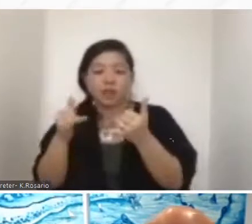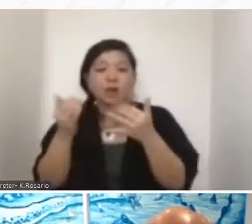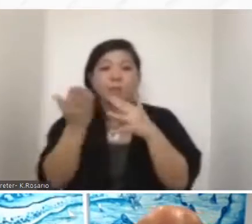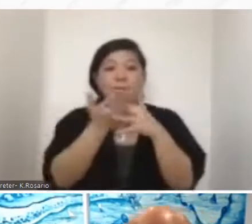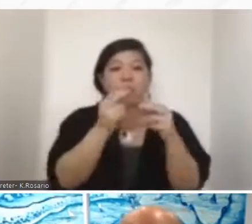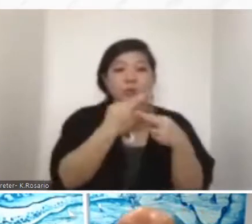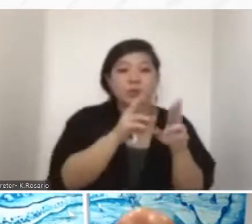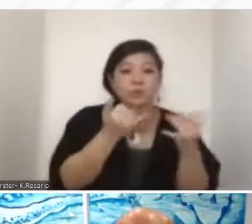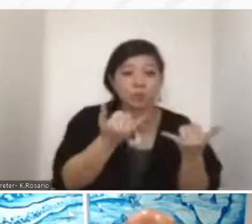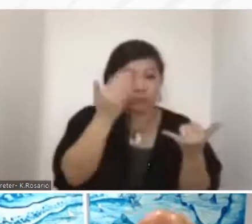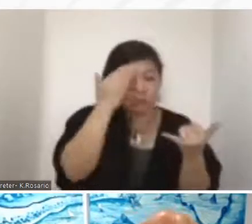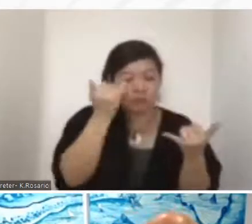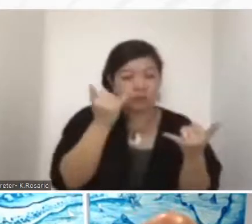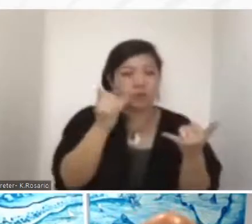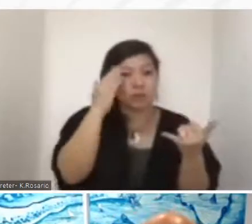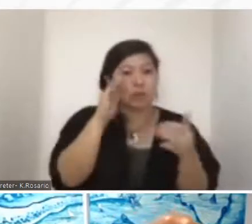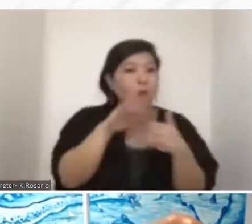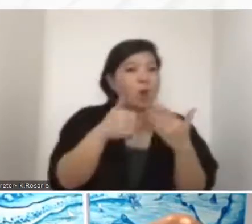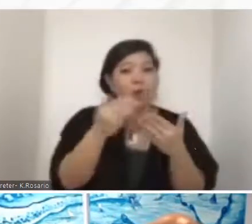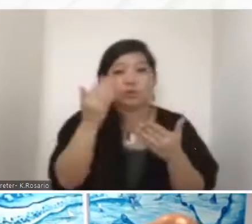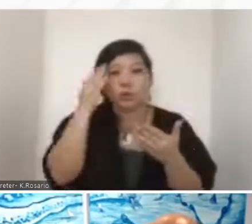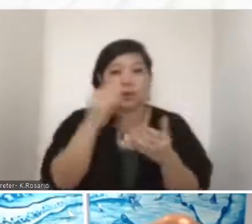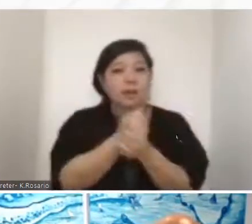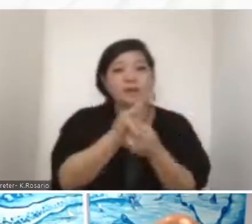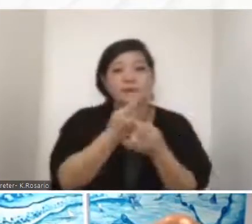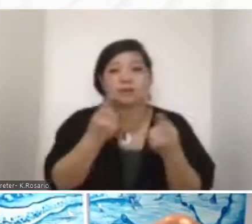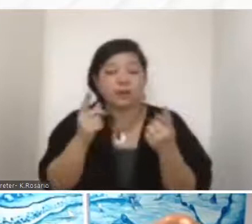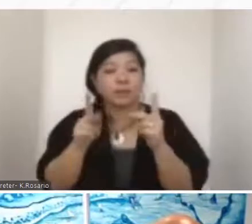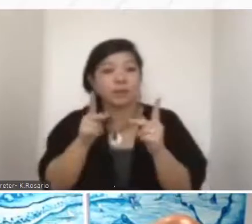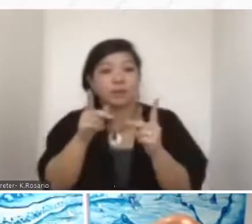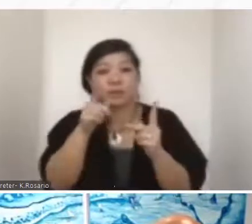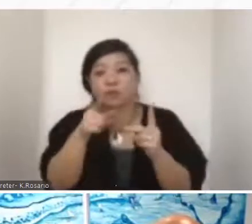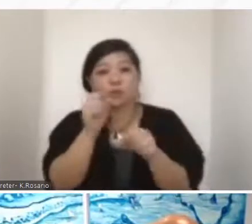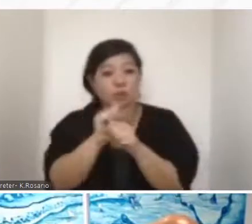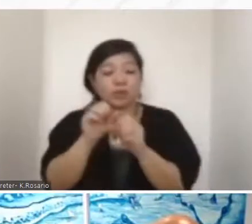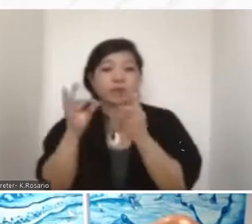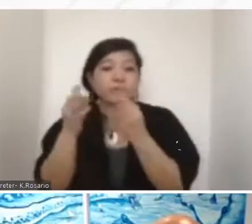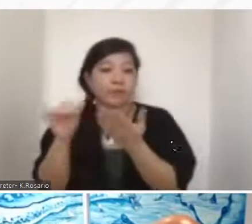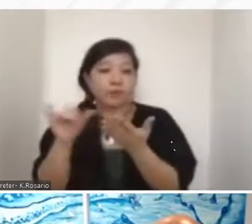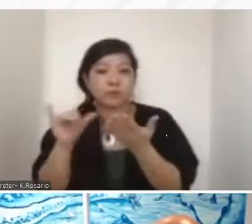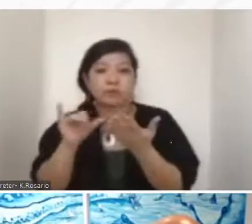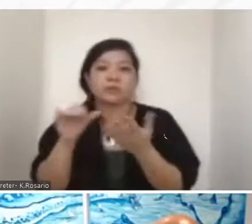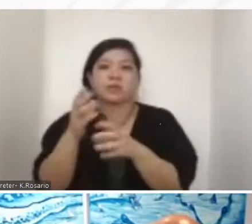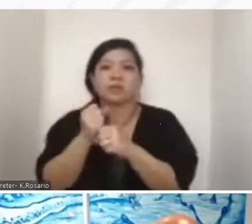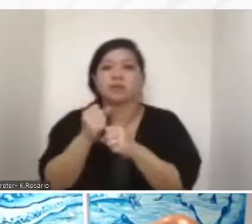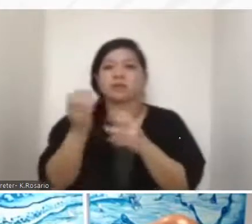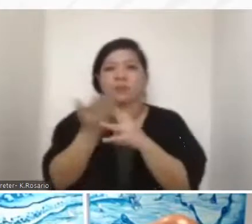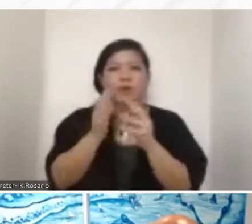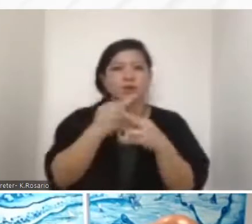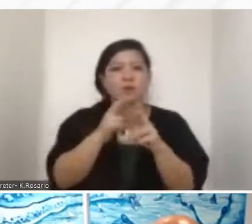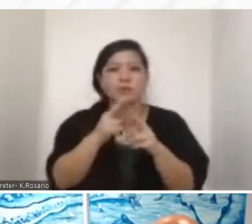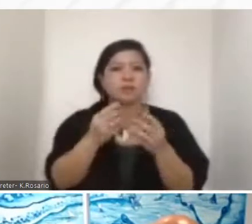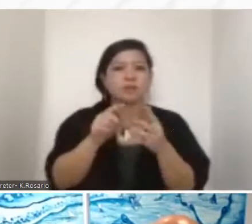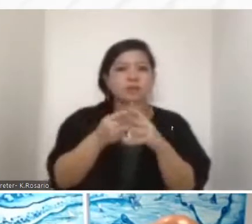We know that you all know and love each other. And the people who you work with, they're your family too. And so you get into the break room and you start eating lunch, or you